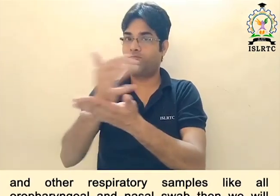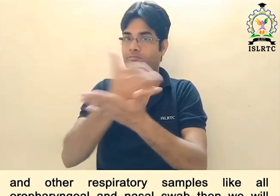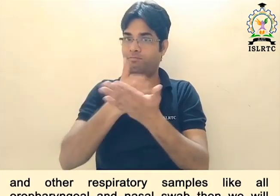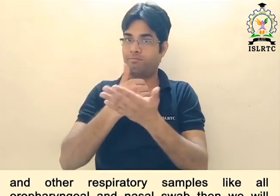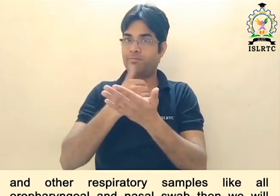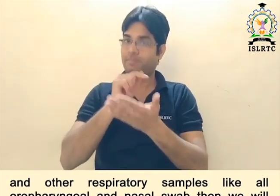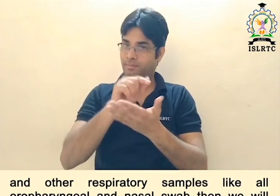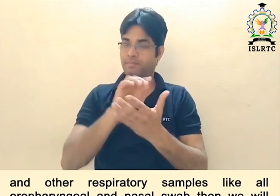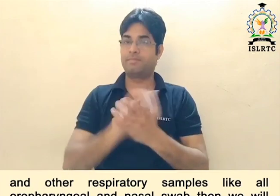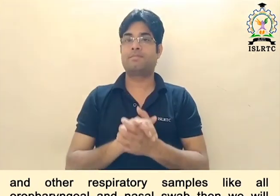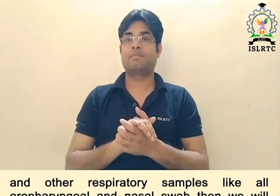them